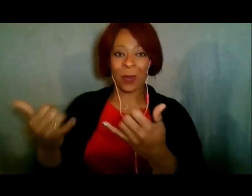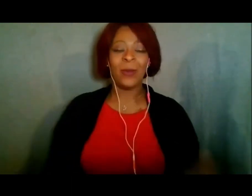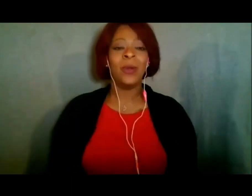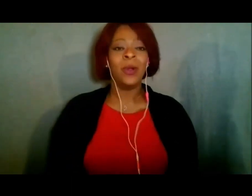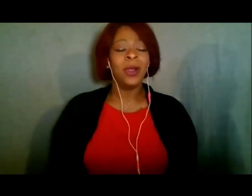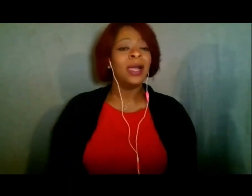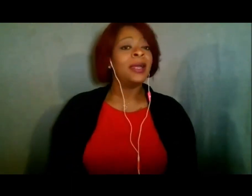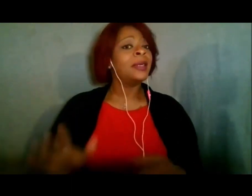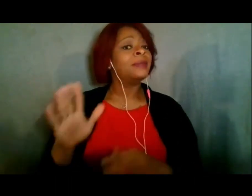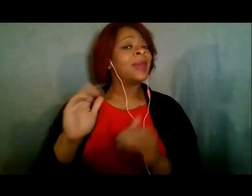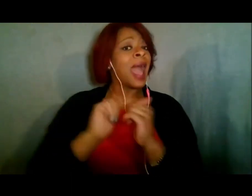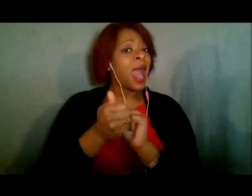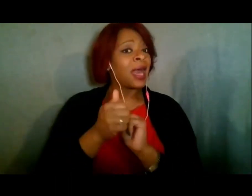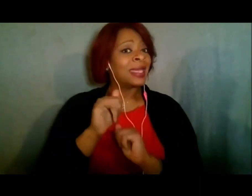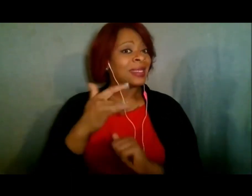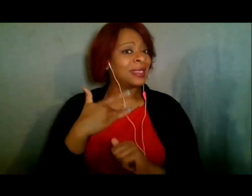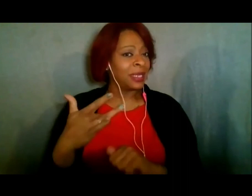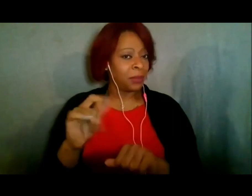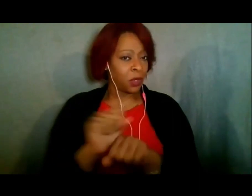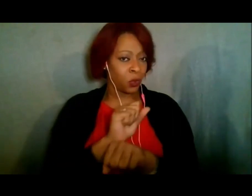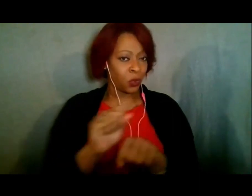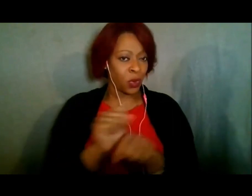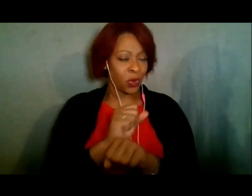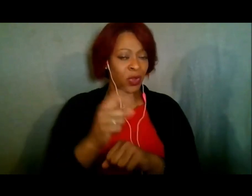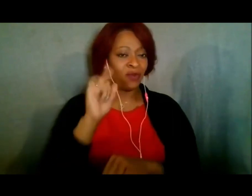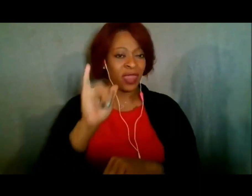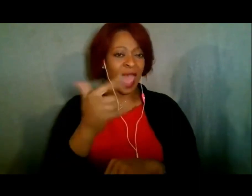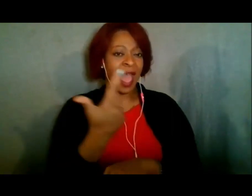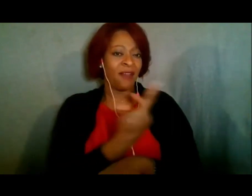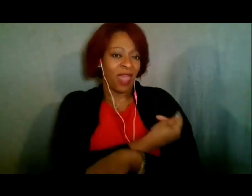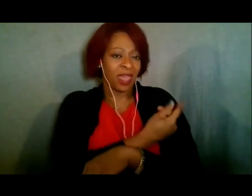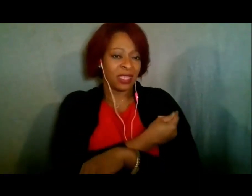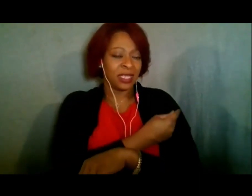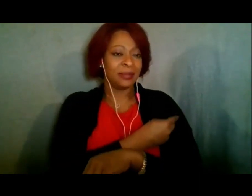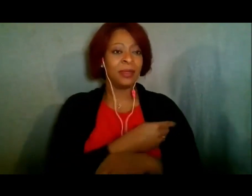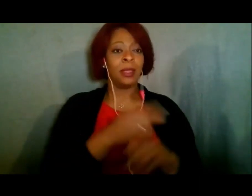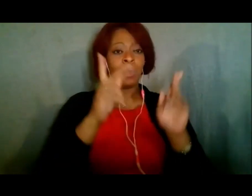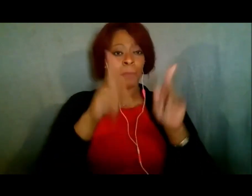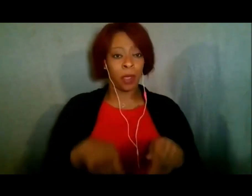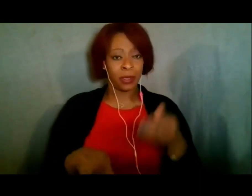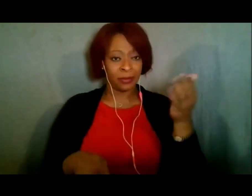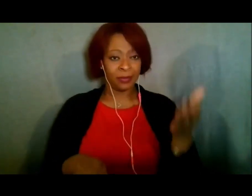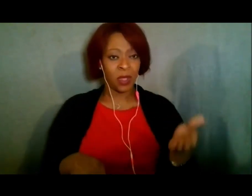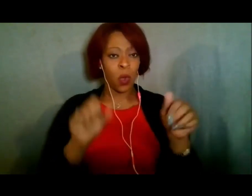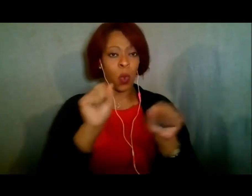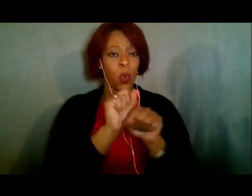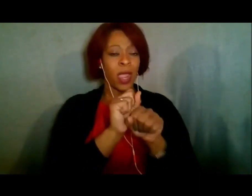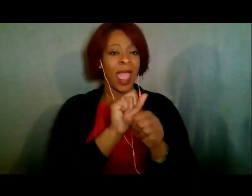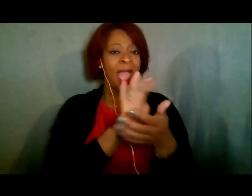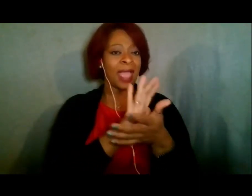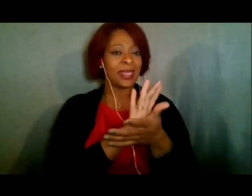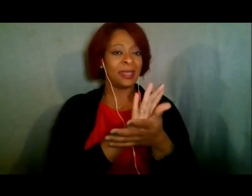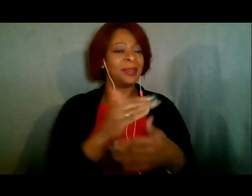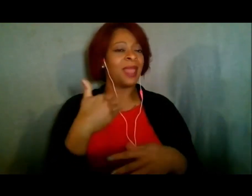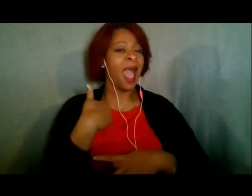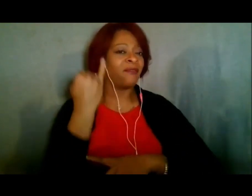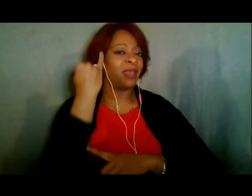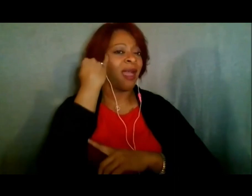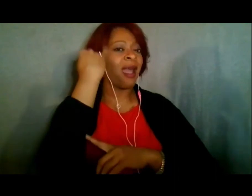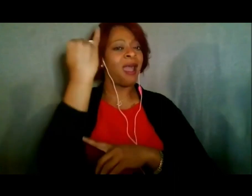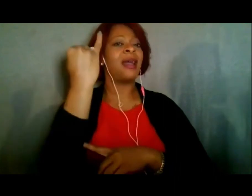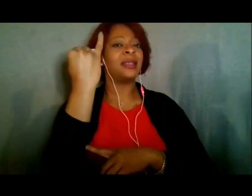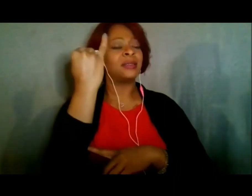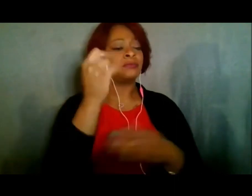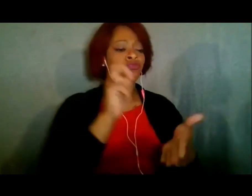How it usually works for the field of vaccines is someone like me who works in academics has an idea, writes